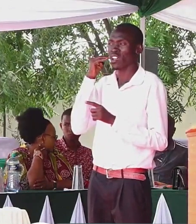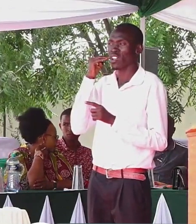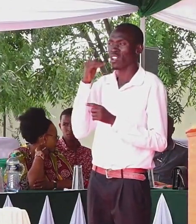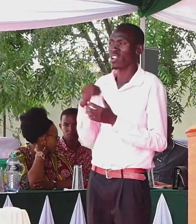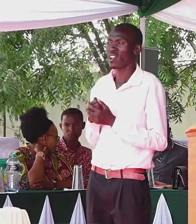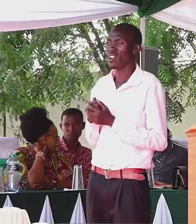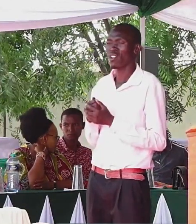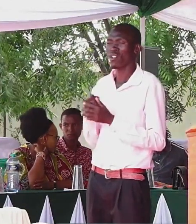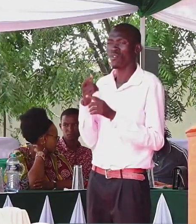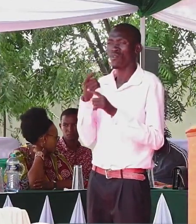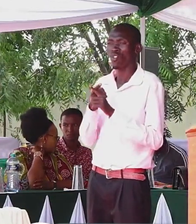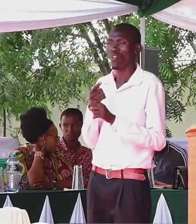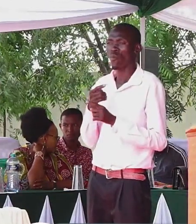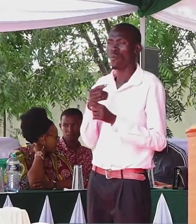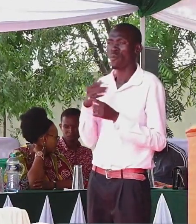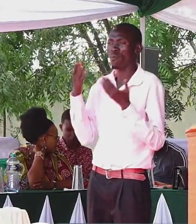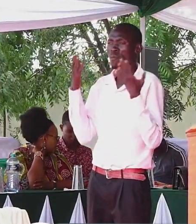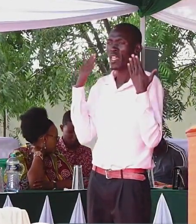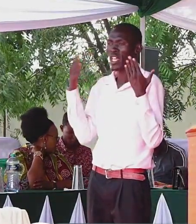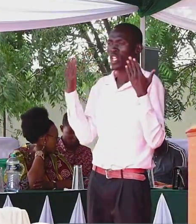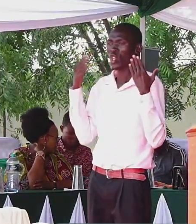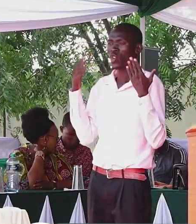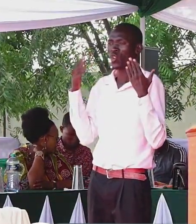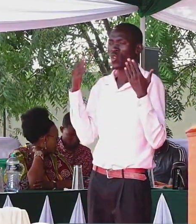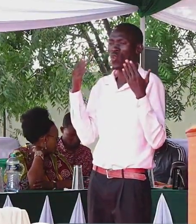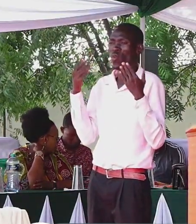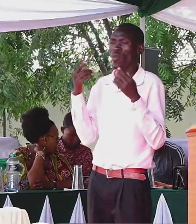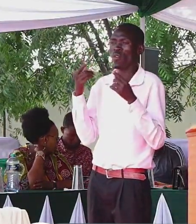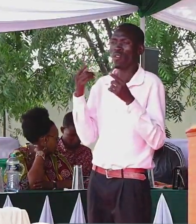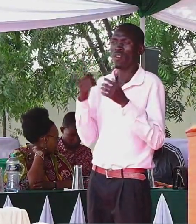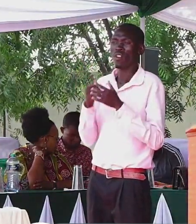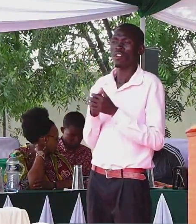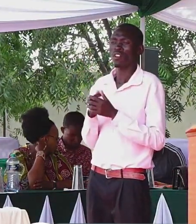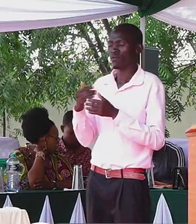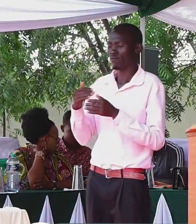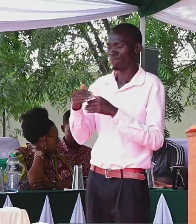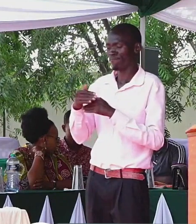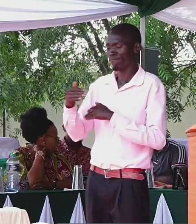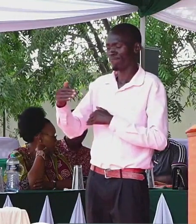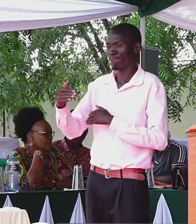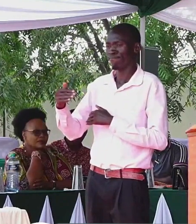from Meru, from Nyandarua, please come in front.